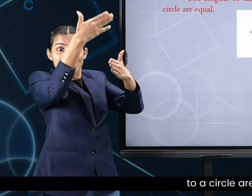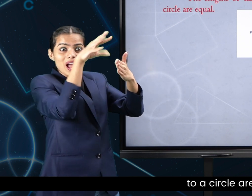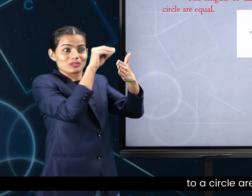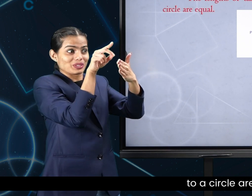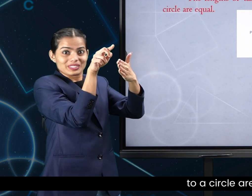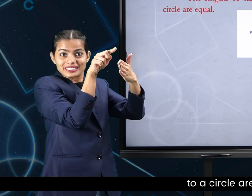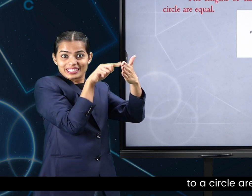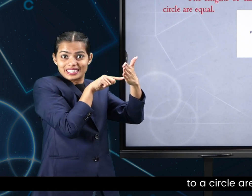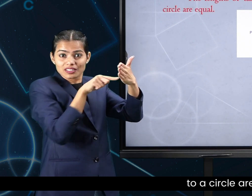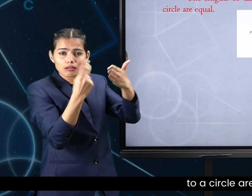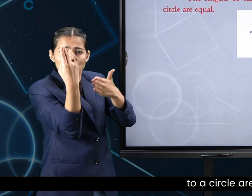equal.